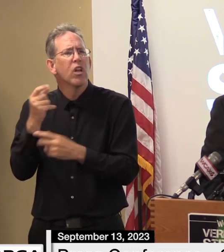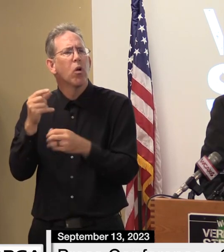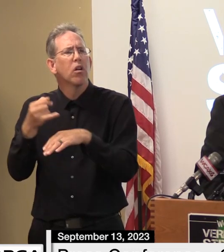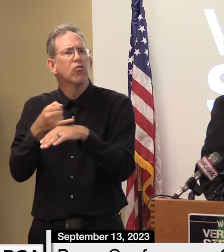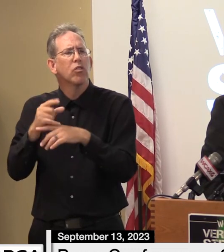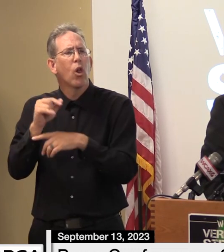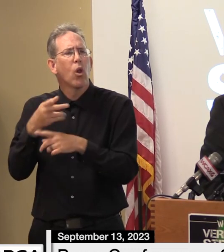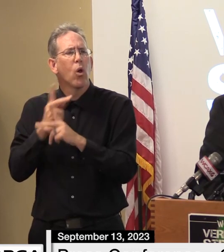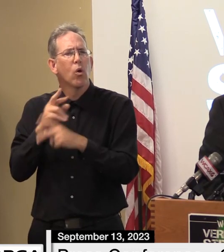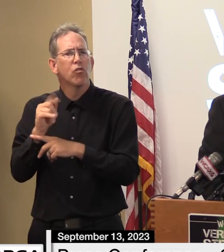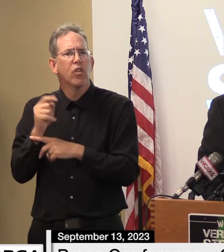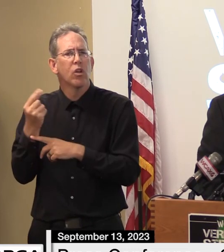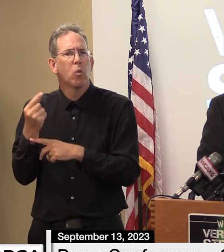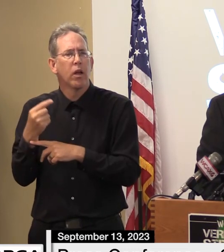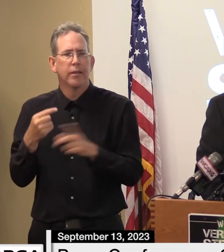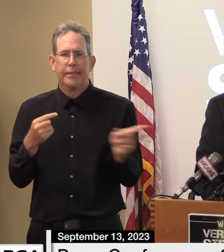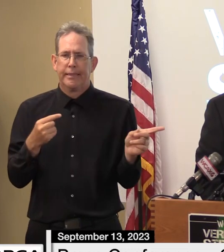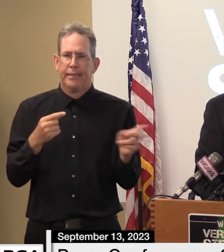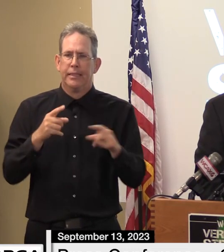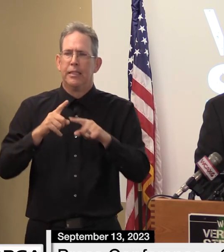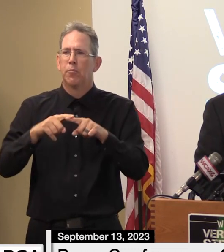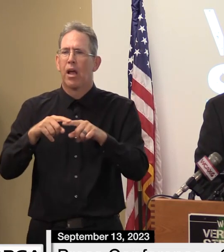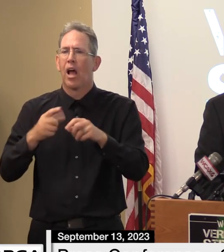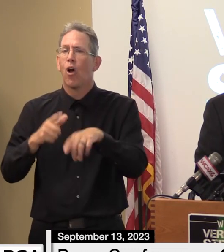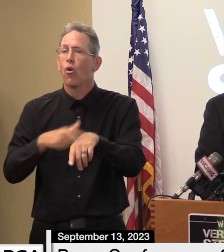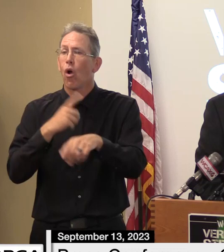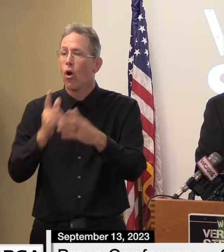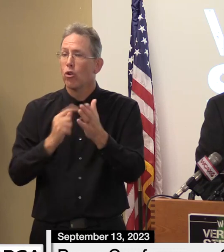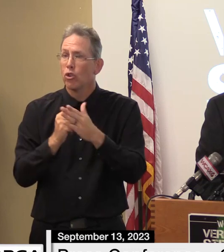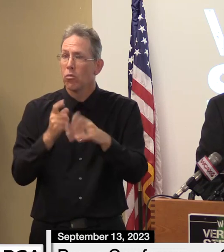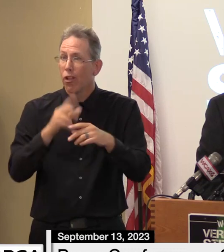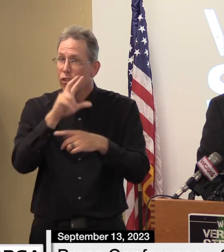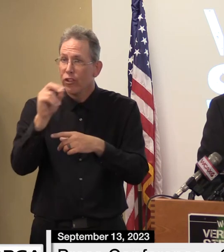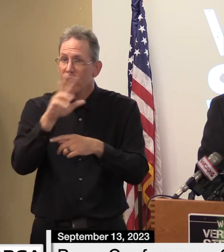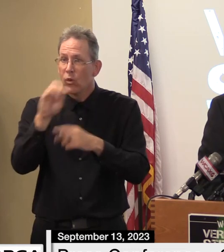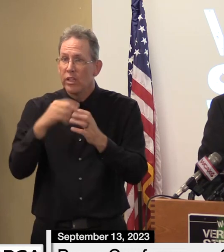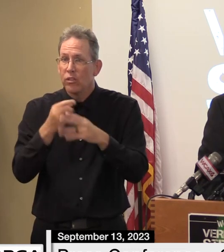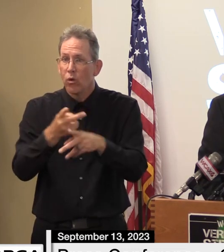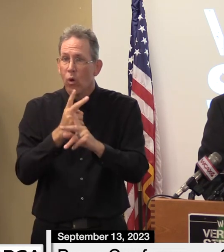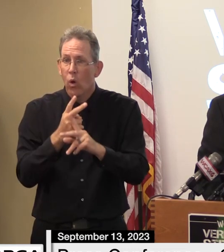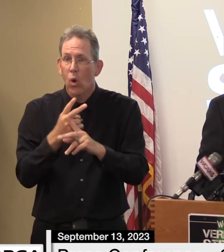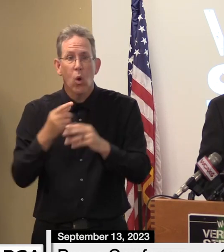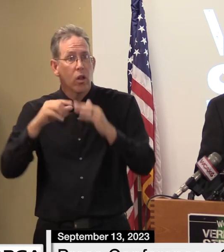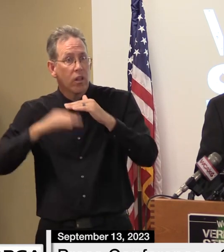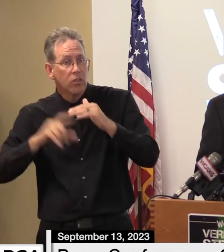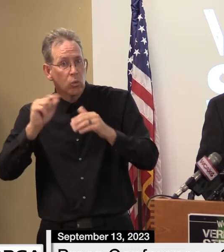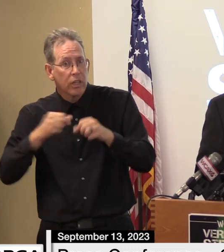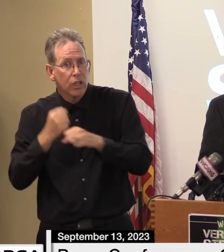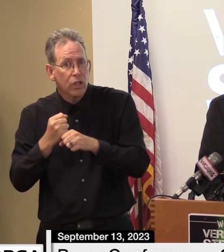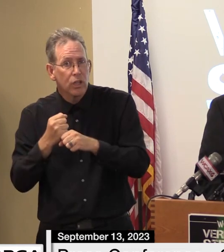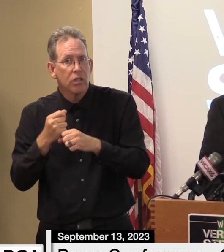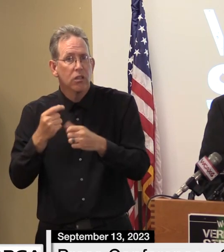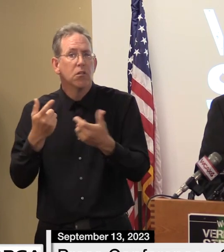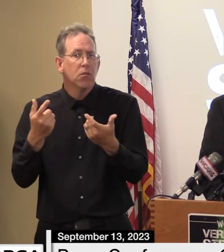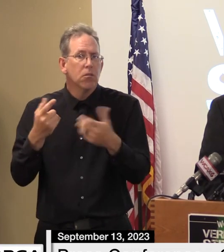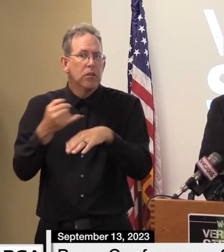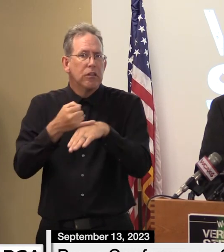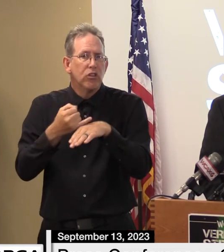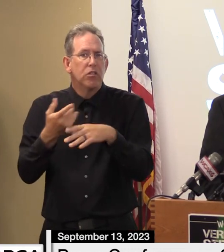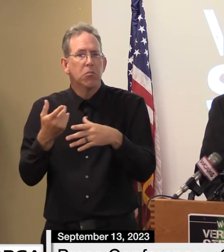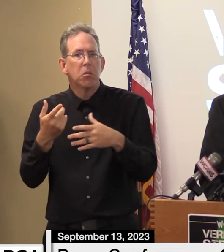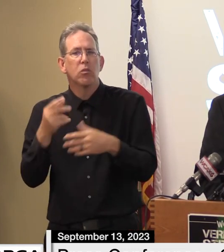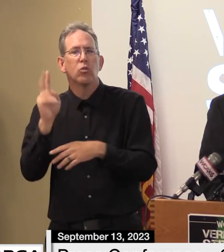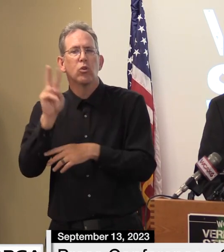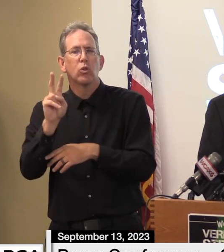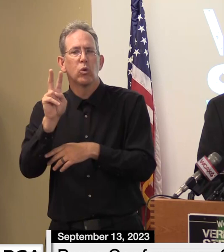it depends on the duration. But for example, a lot of these loans are less than 20 years. So if you're taking a loan for 20 years, the interest rate would be